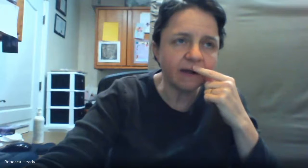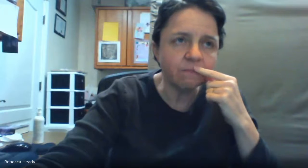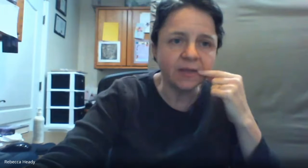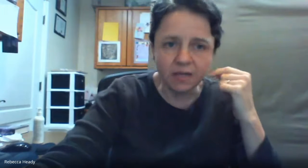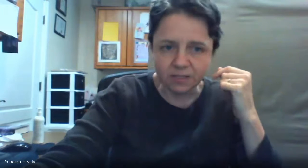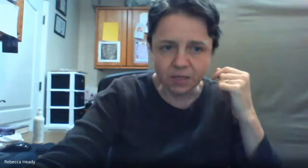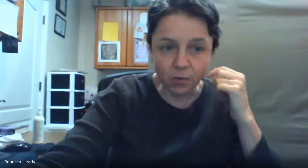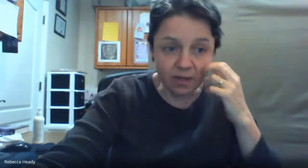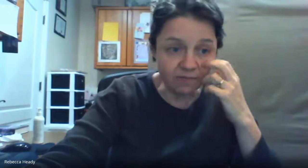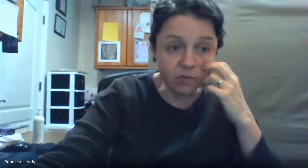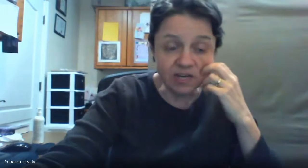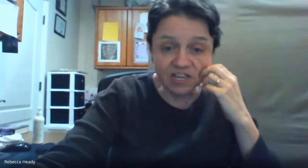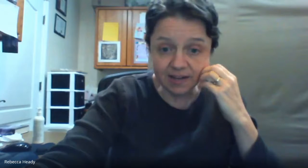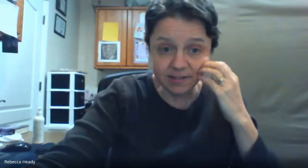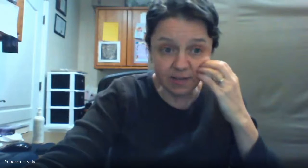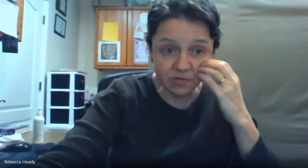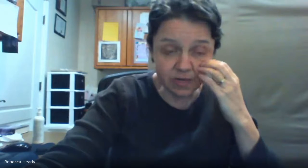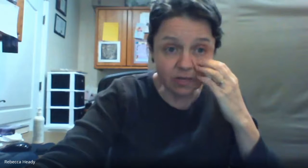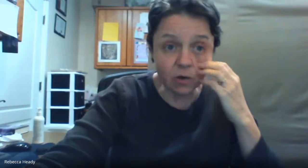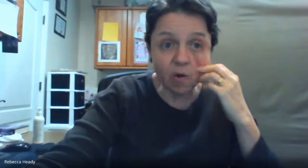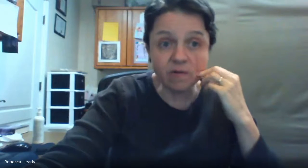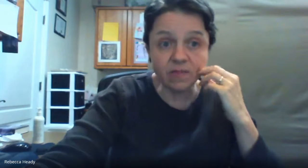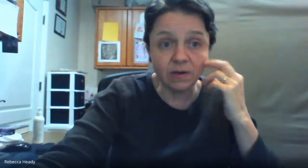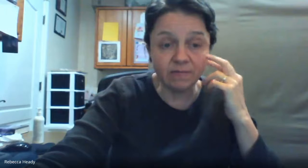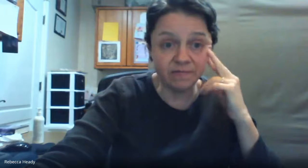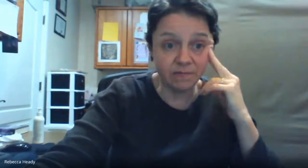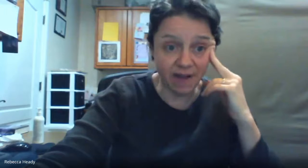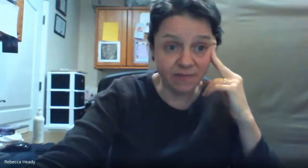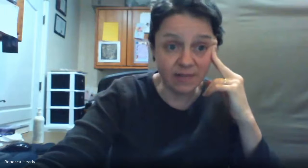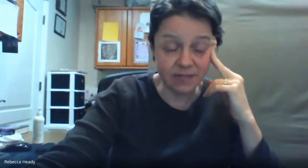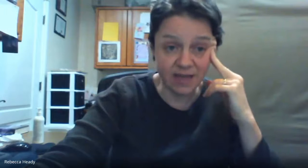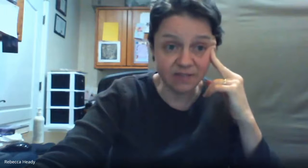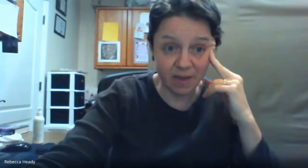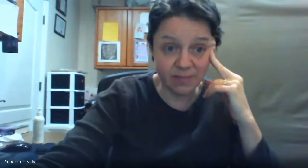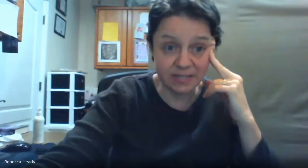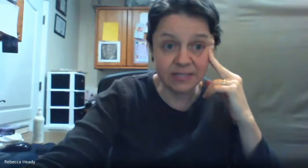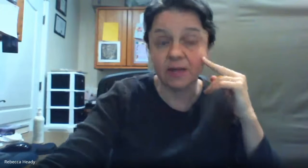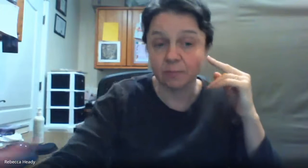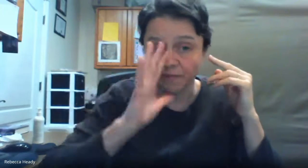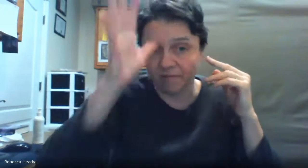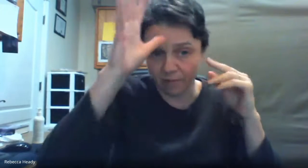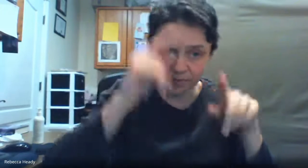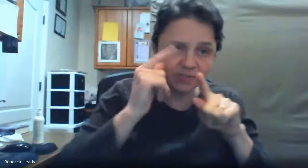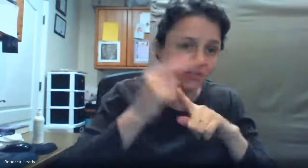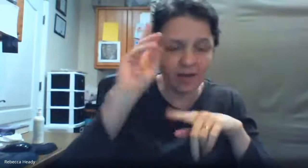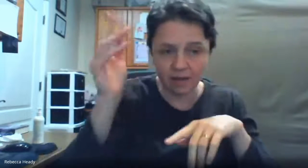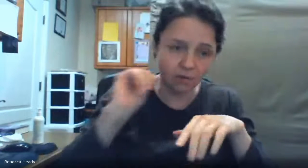now. So if you get a chance, Angelique, go over find the lesson that has the family signs in it, like mother, father, brother, sister, aunt,